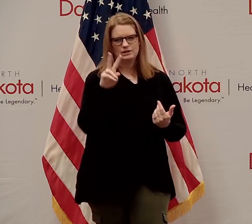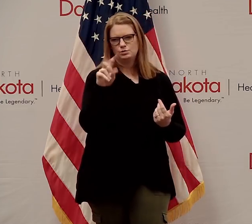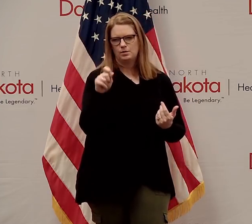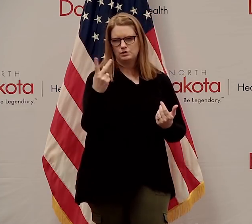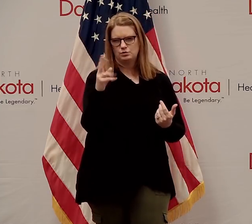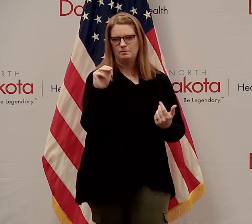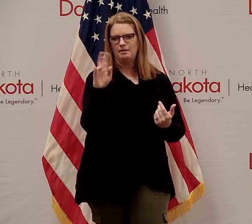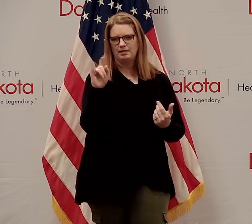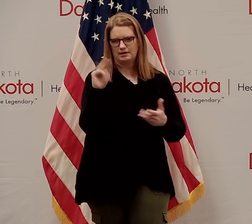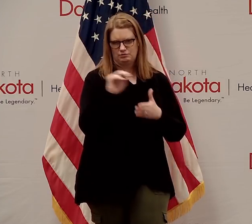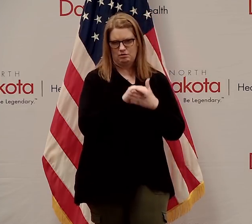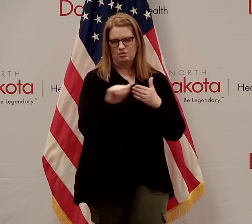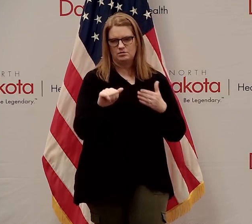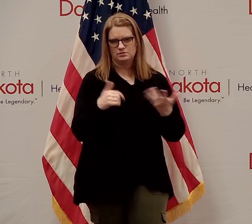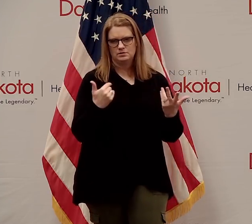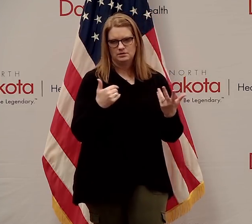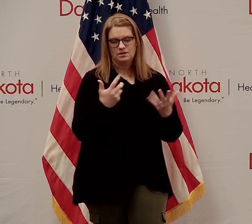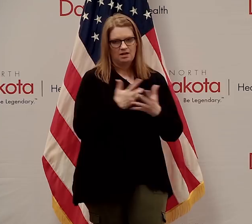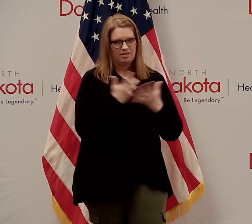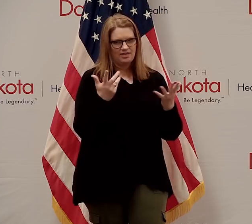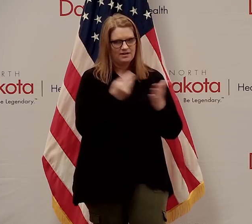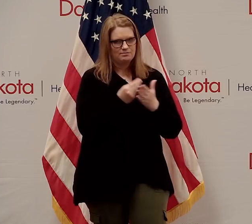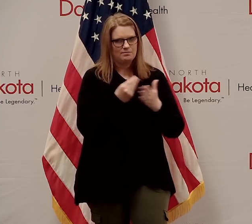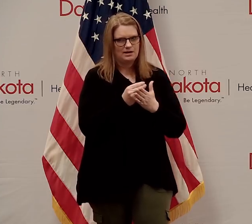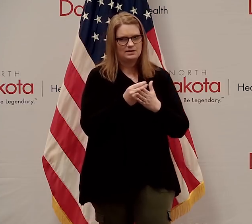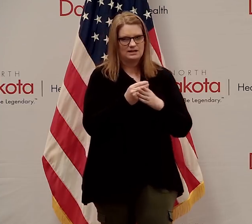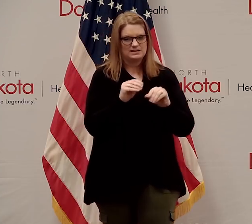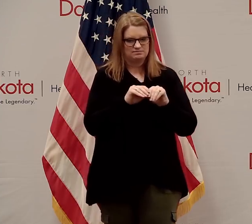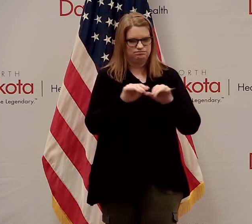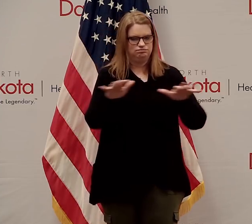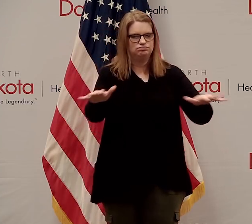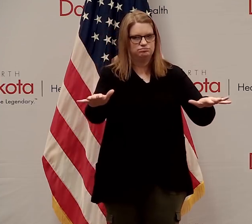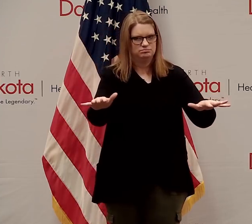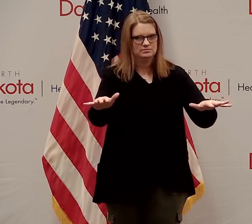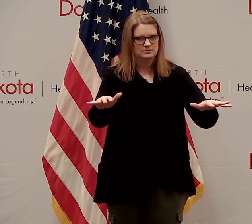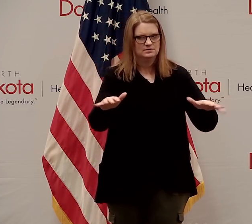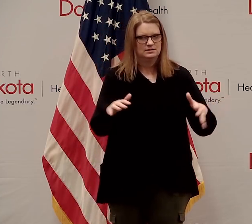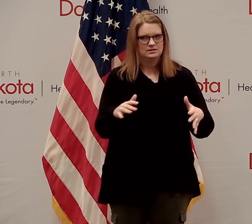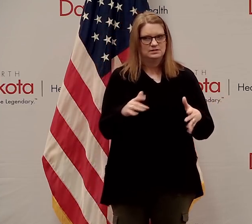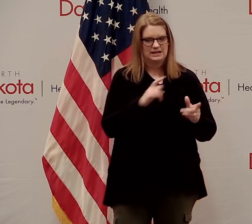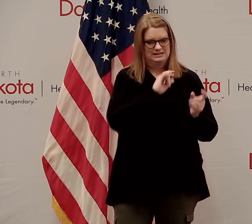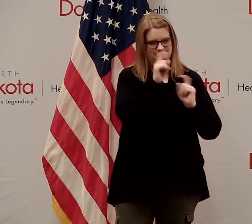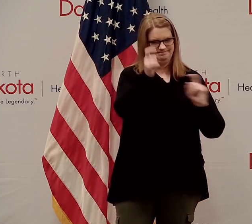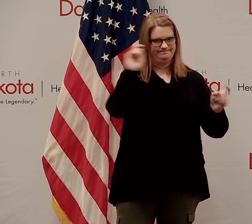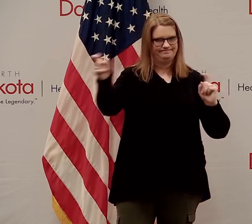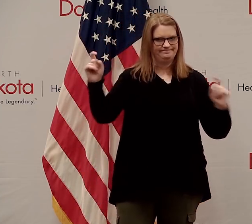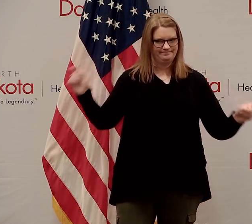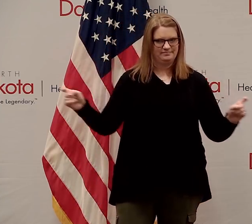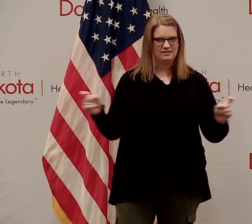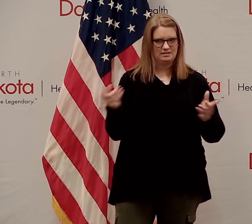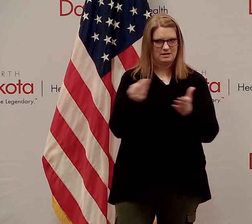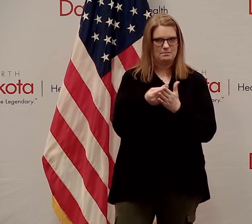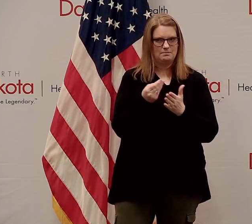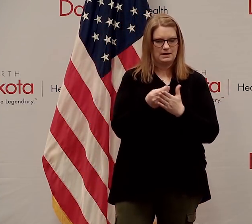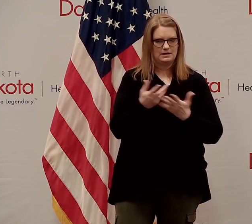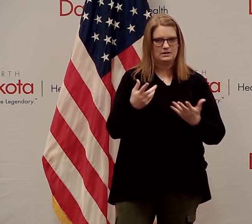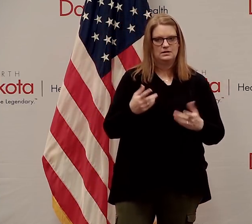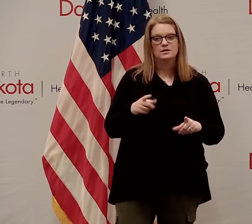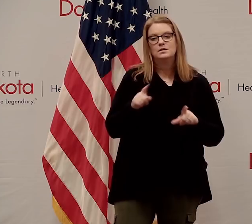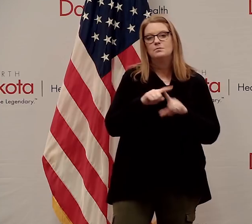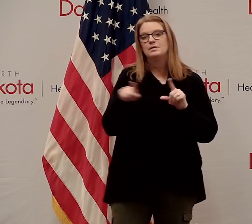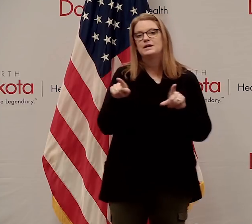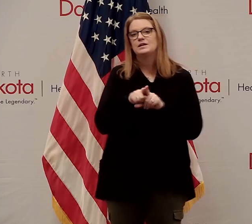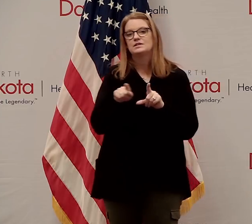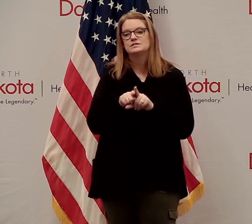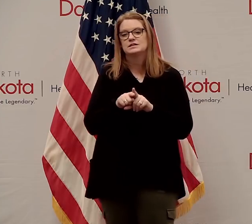money flowing to people that were affected by the pandemic. We're happy that's out there. But note on taxes, we